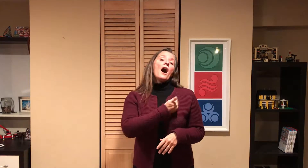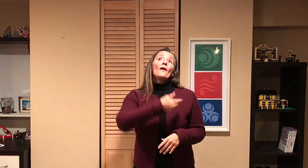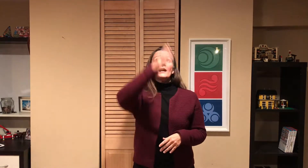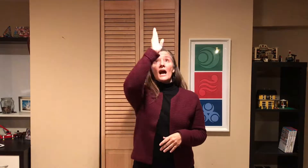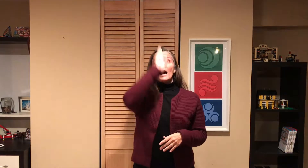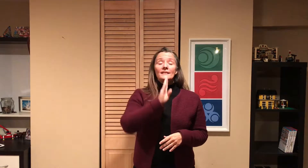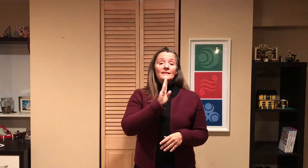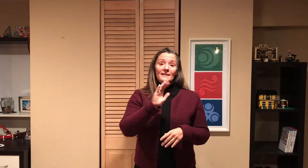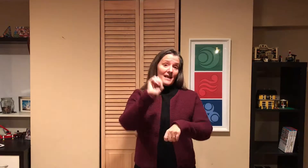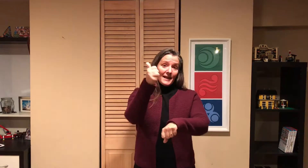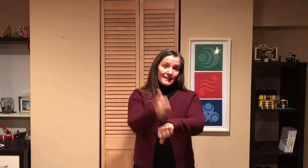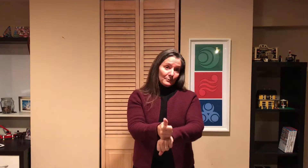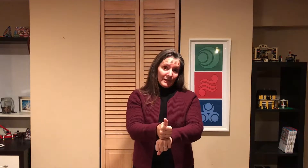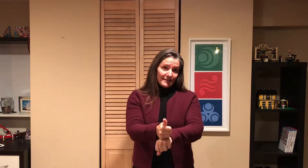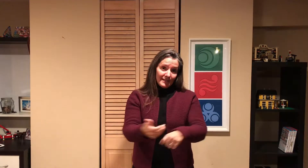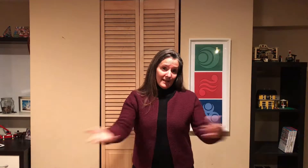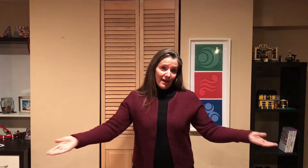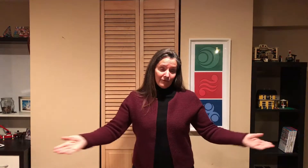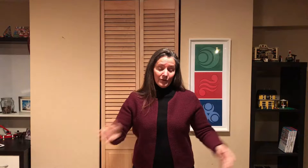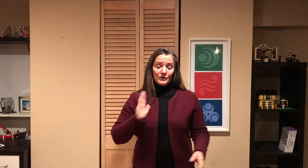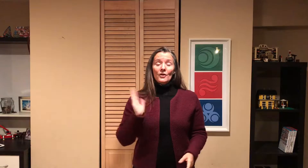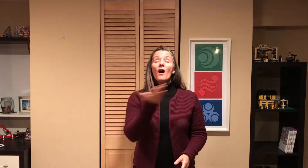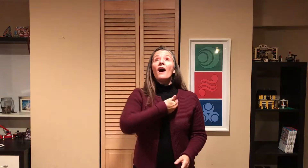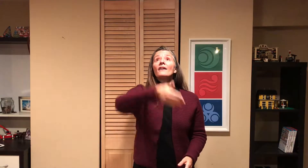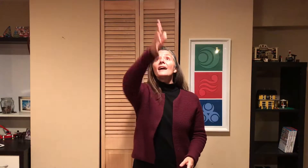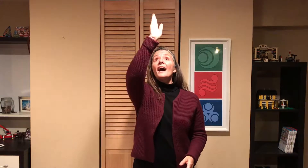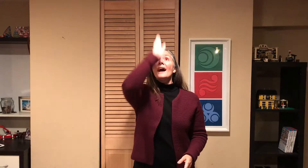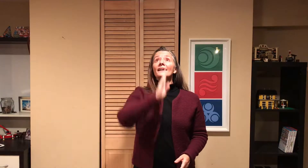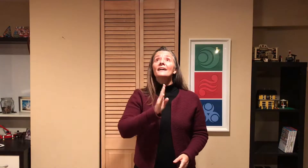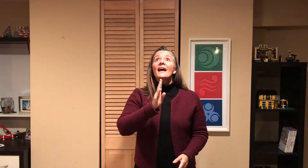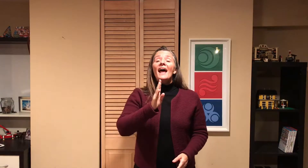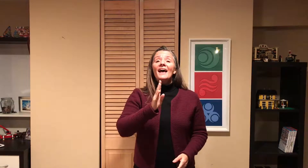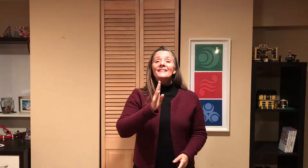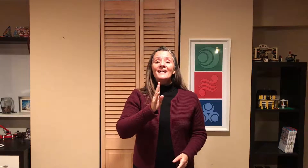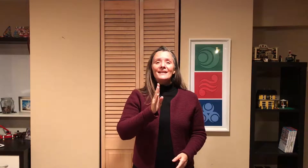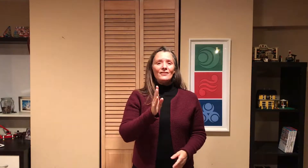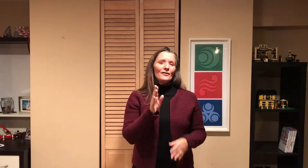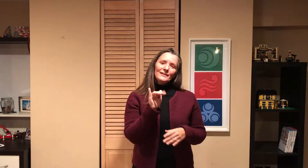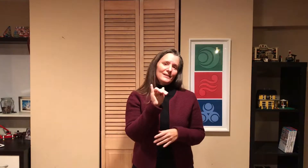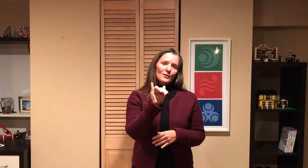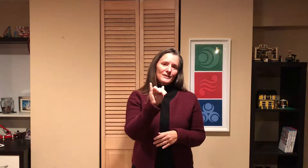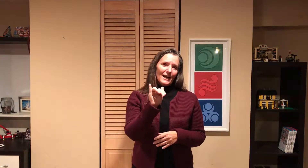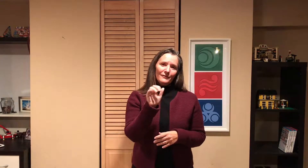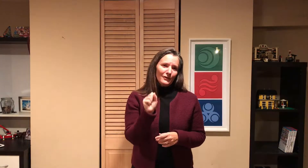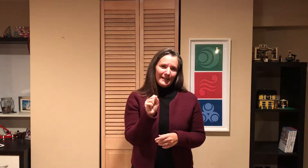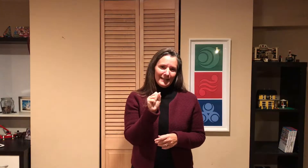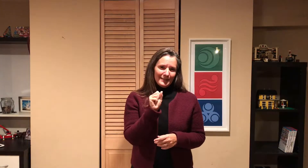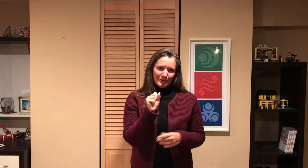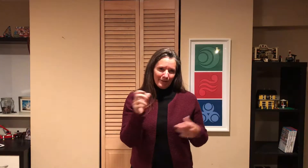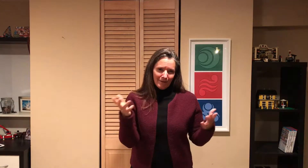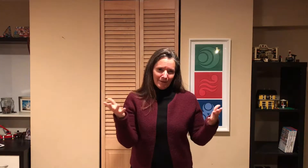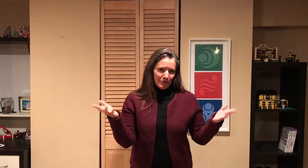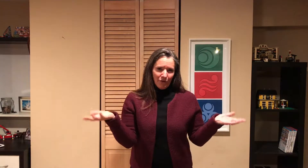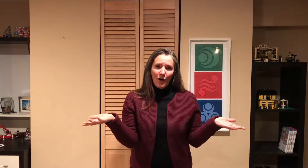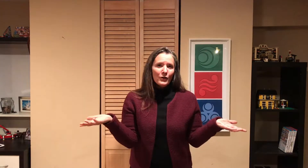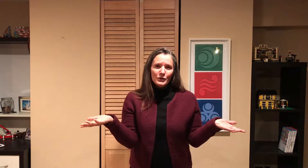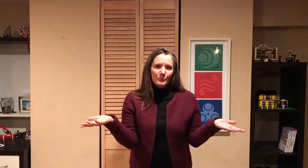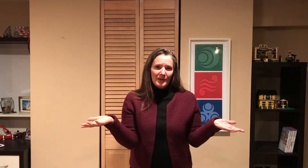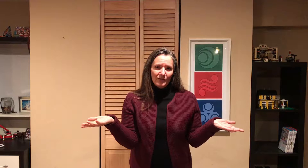our God is easy, and that is placing the noun first. So our God, and then there is no sign for is or are, or there are no to be